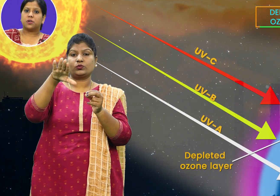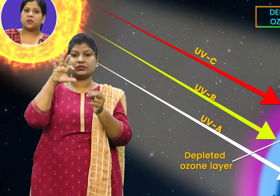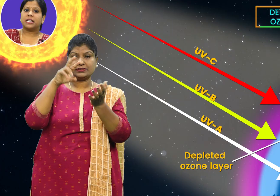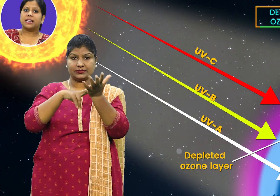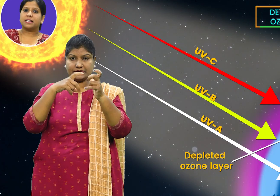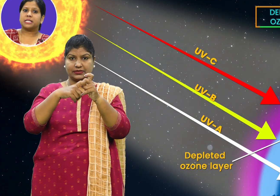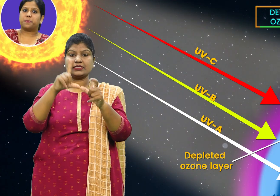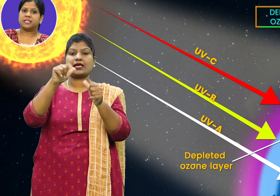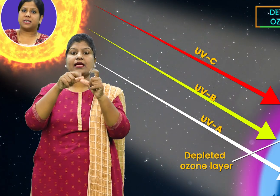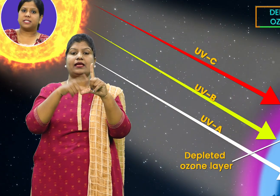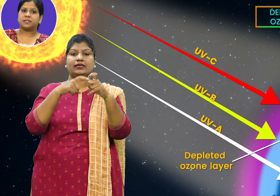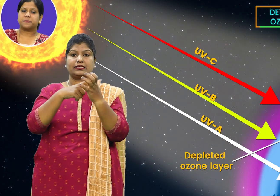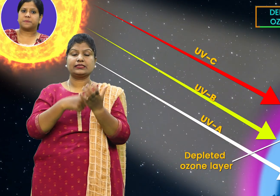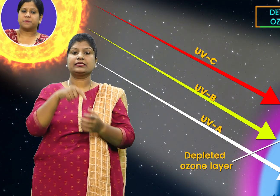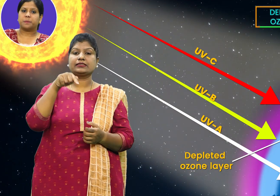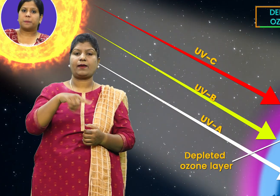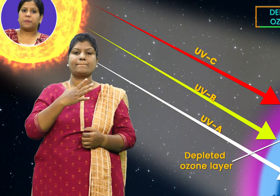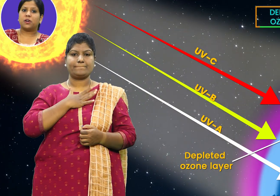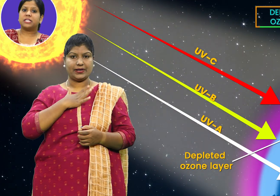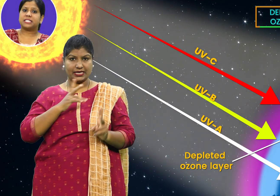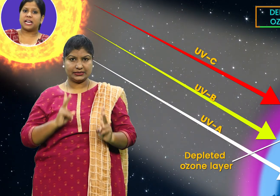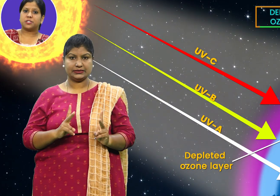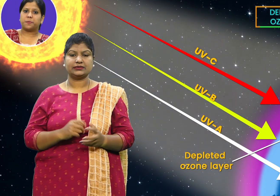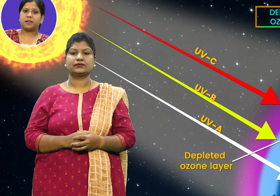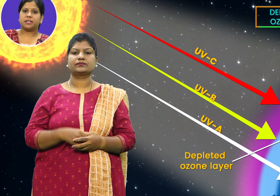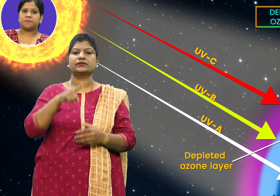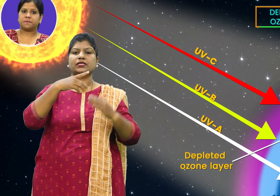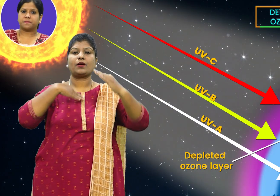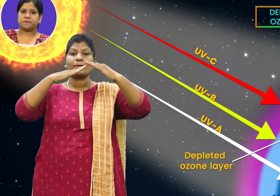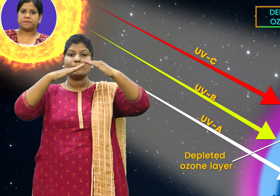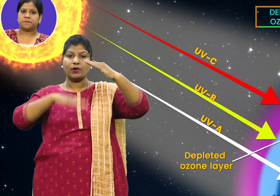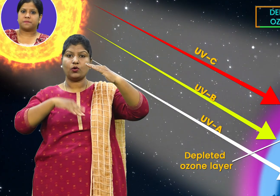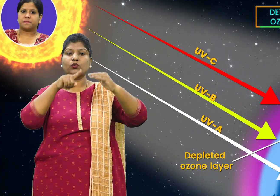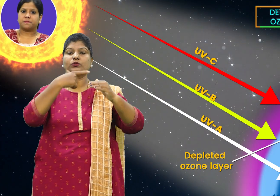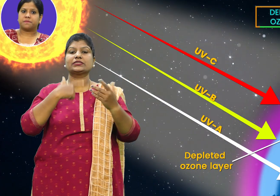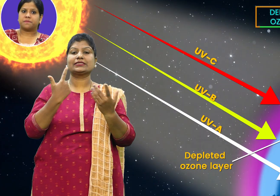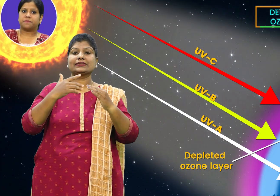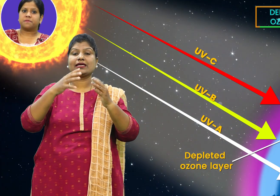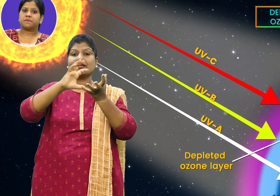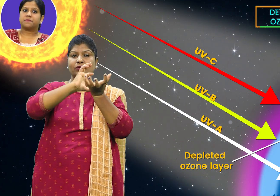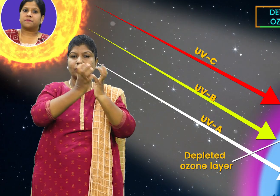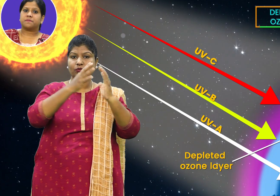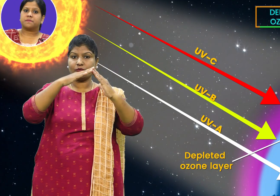The ozone layer is present below the stratosphere